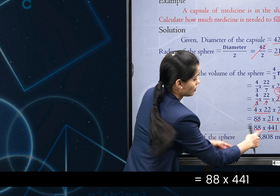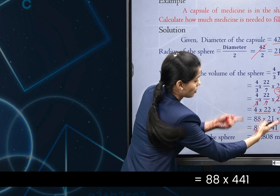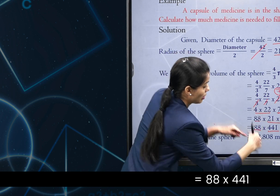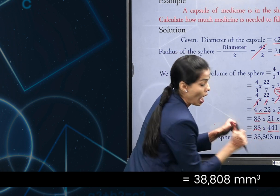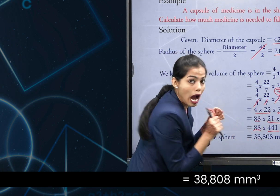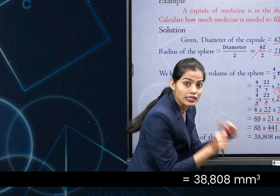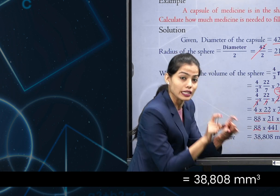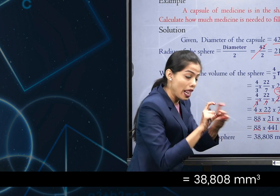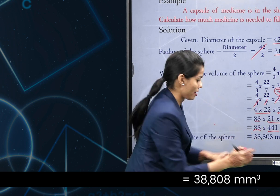is equal to